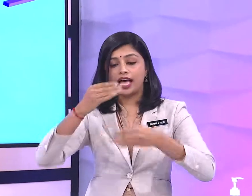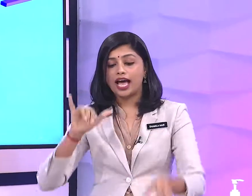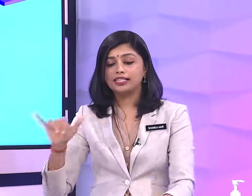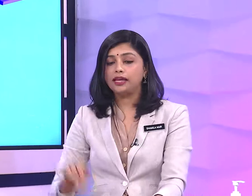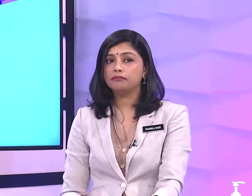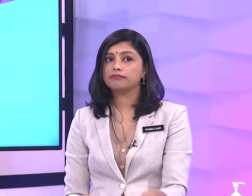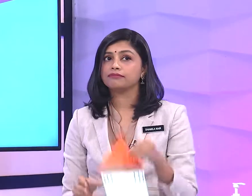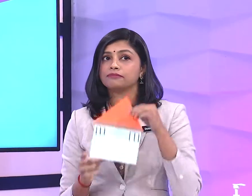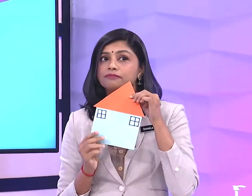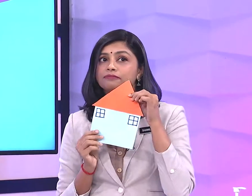are same.